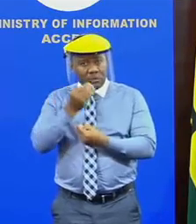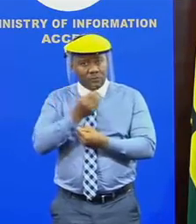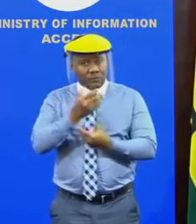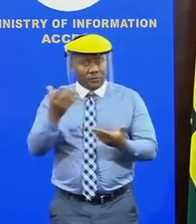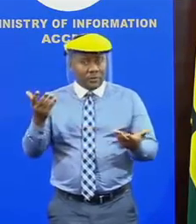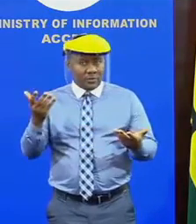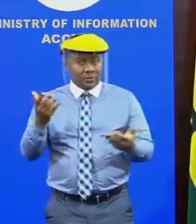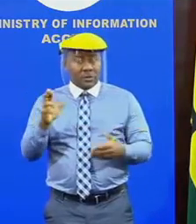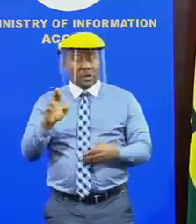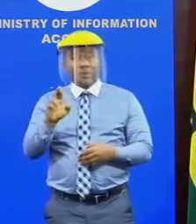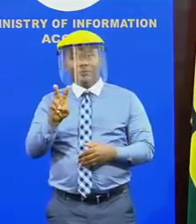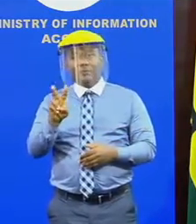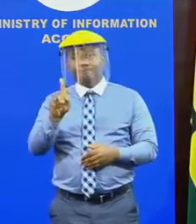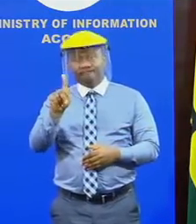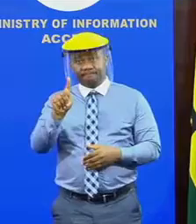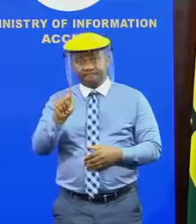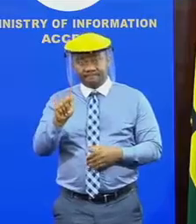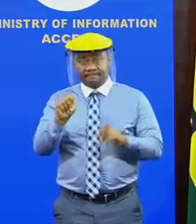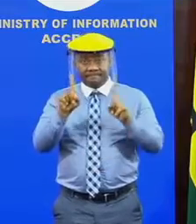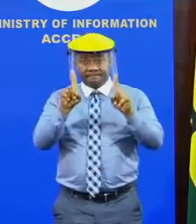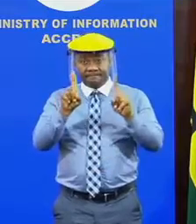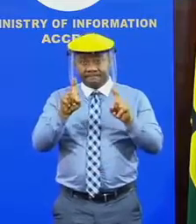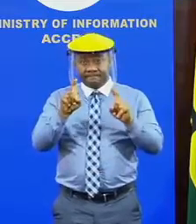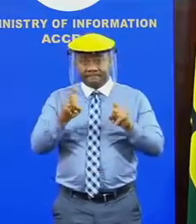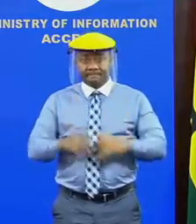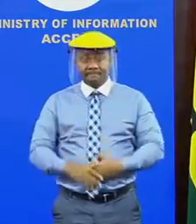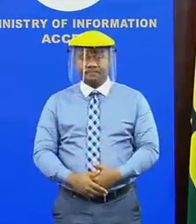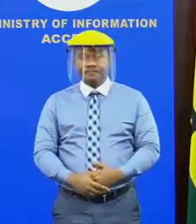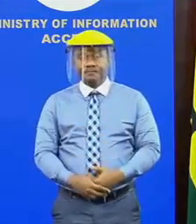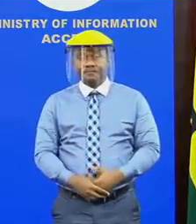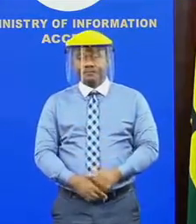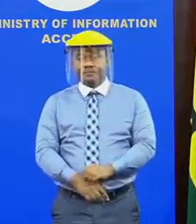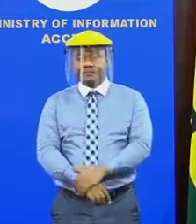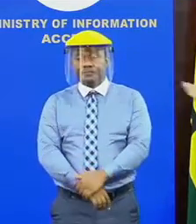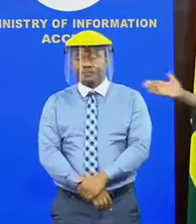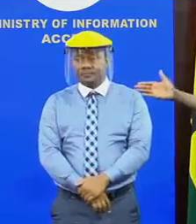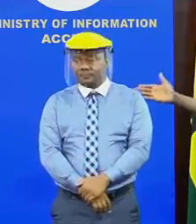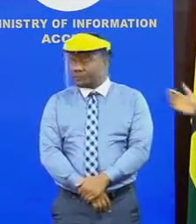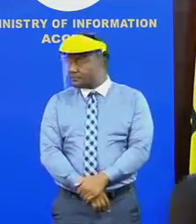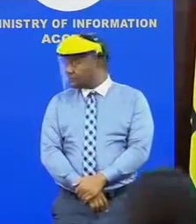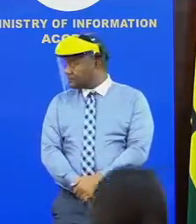on RDT test kits.